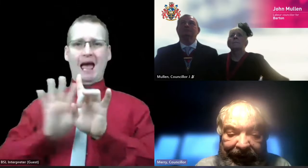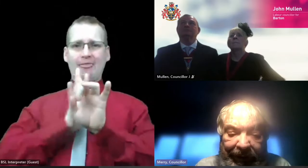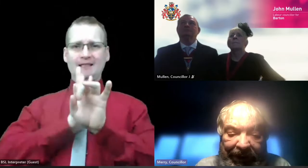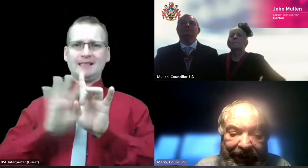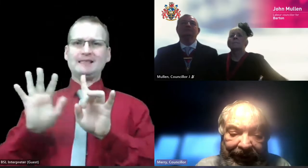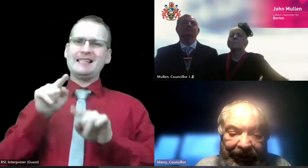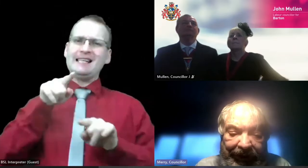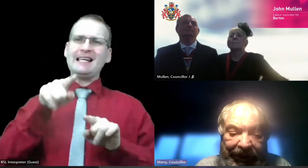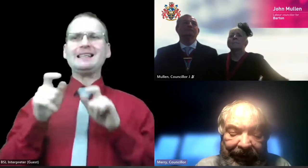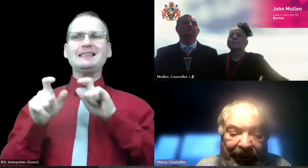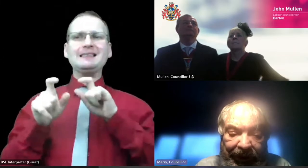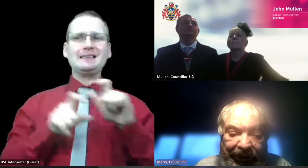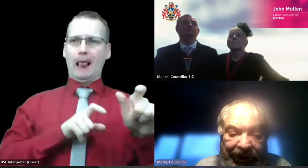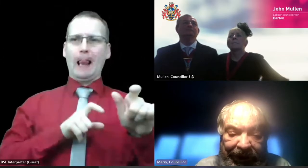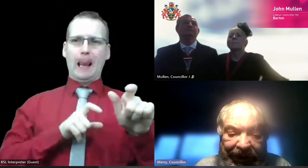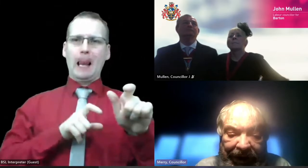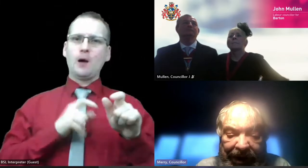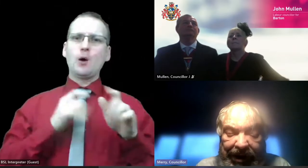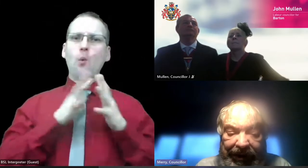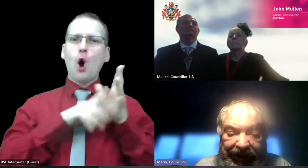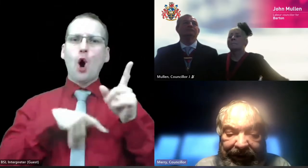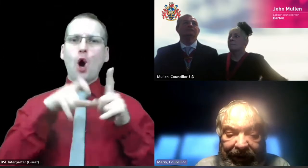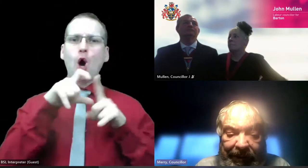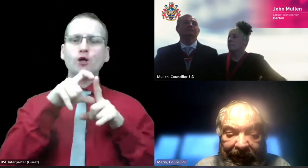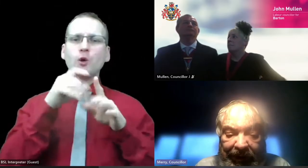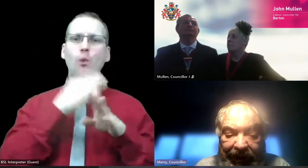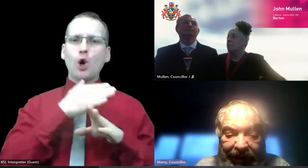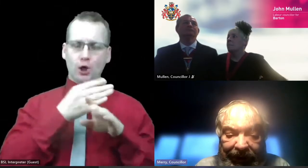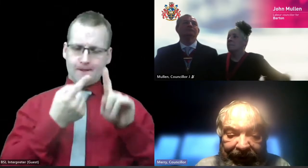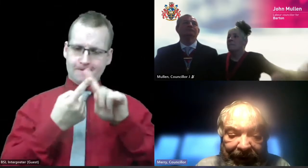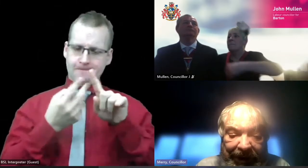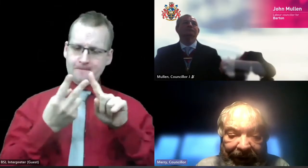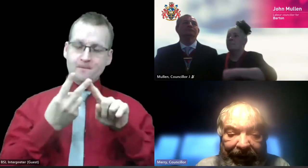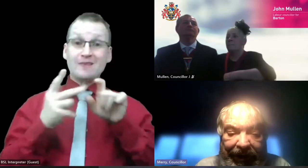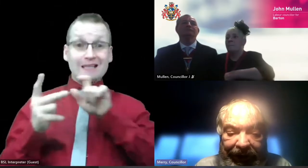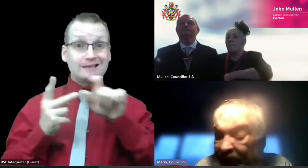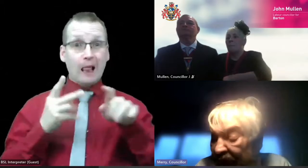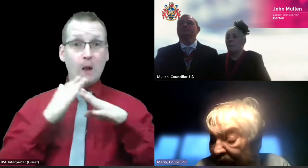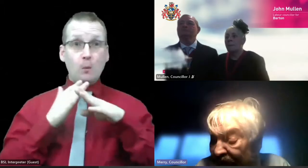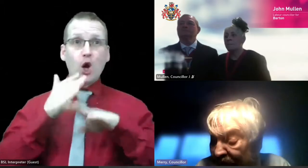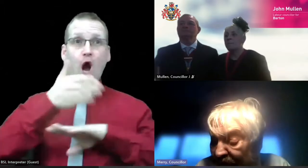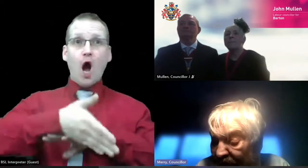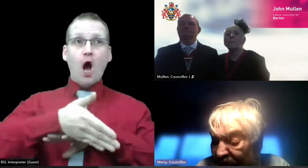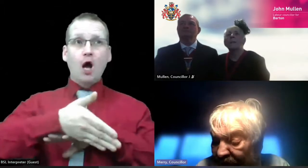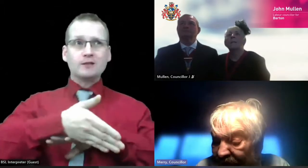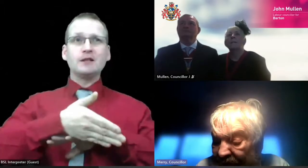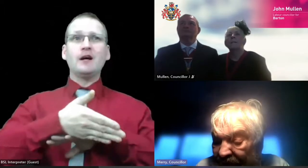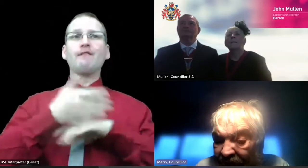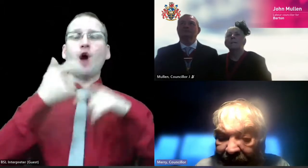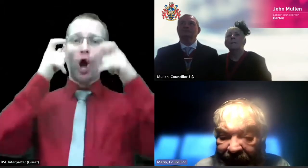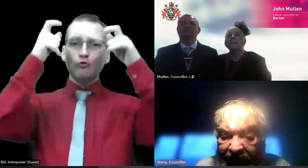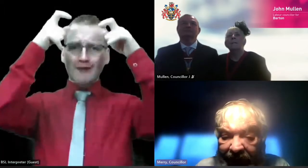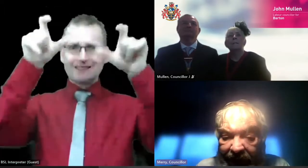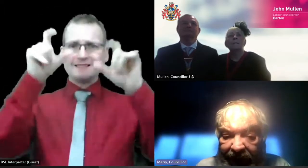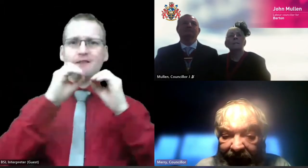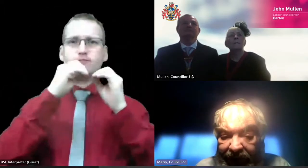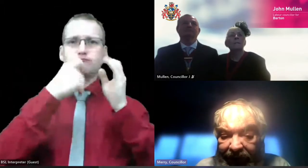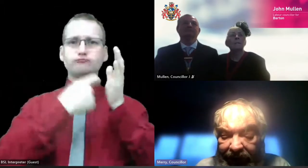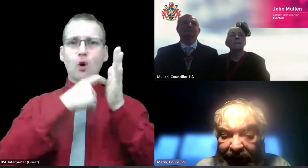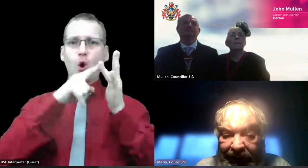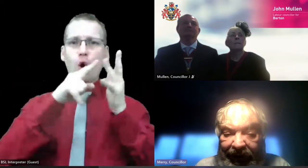actually still been doing his ward work. He has still been working extremely hard on behalf of the residents of Broughton,